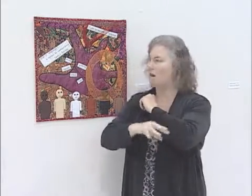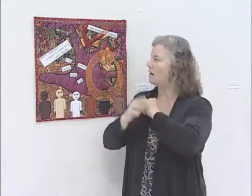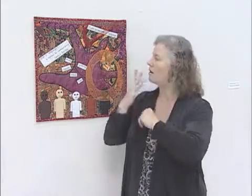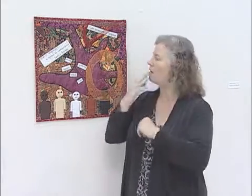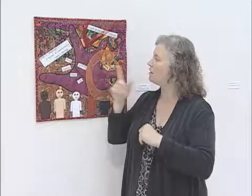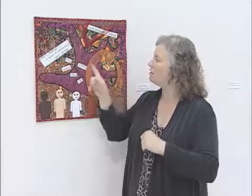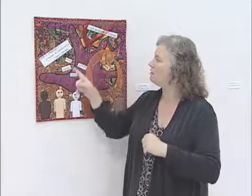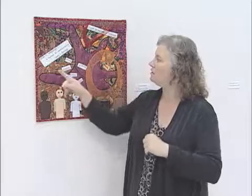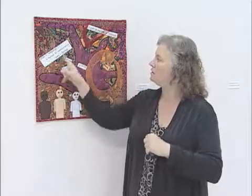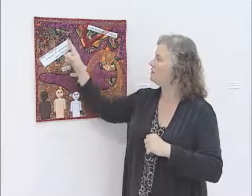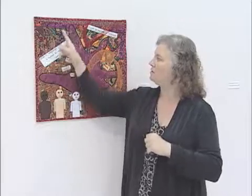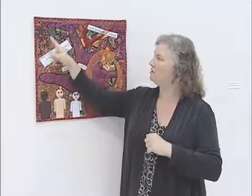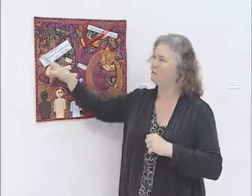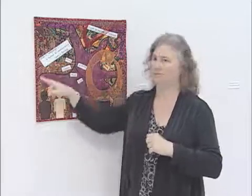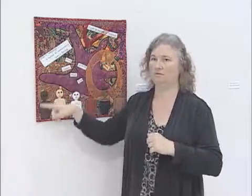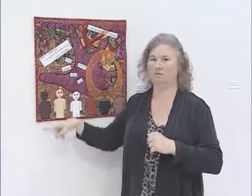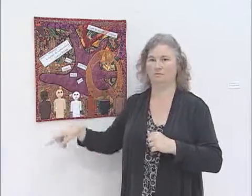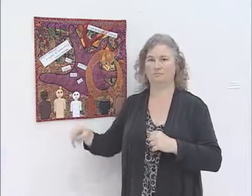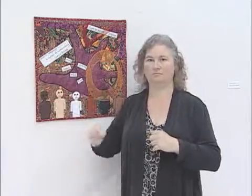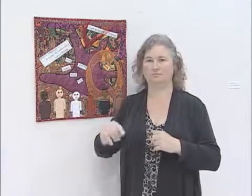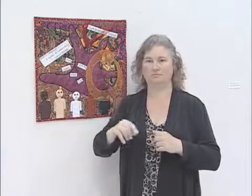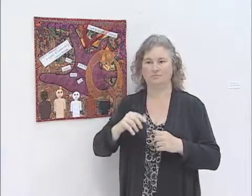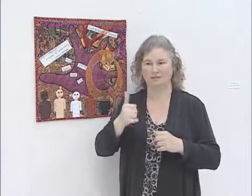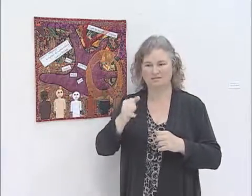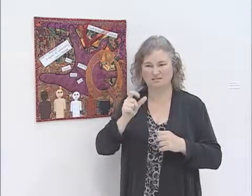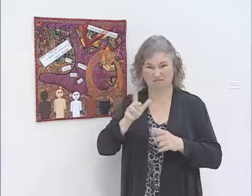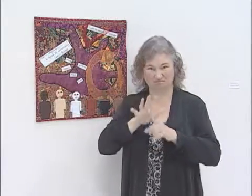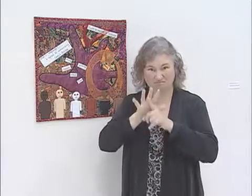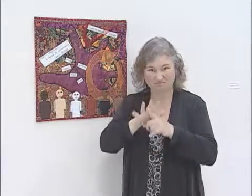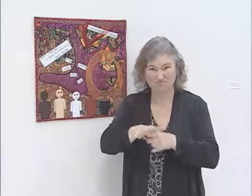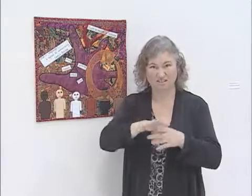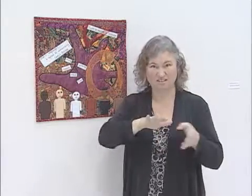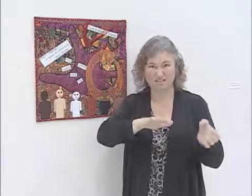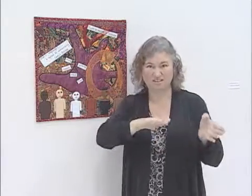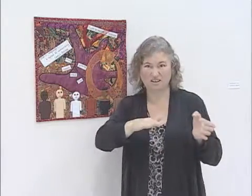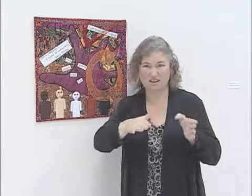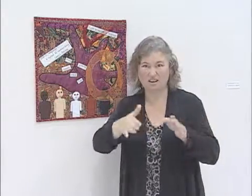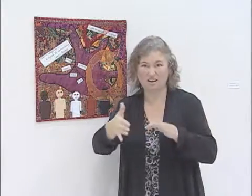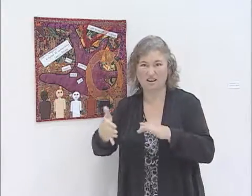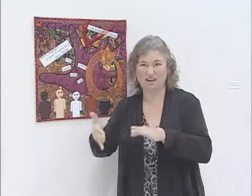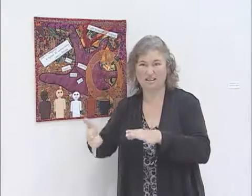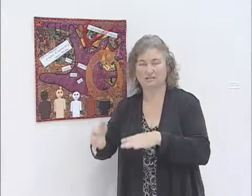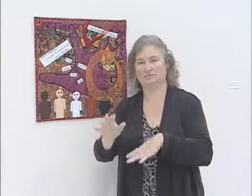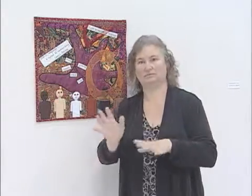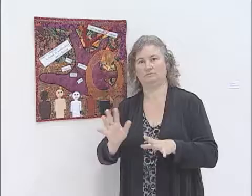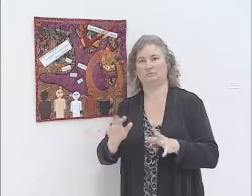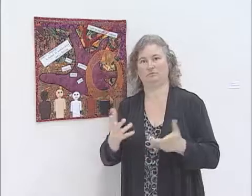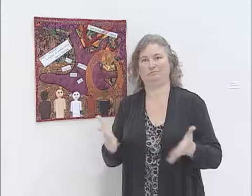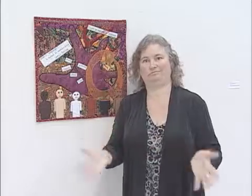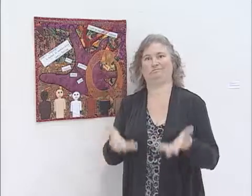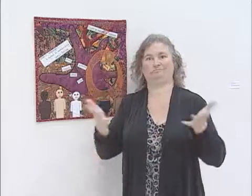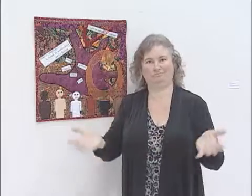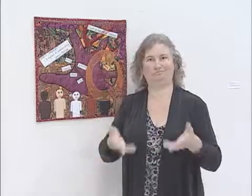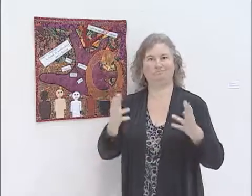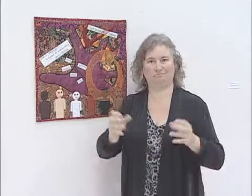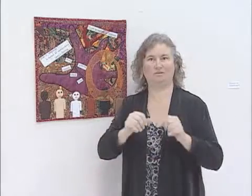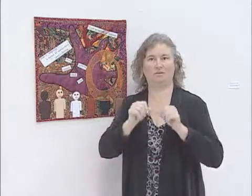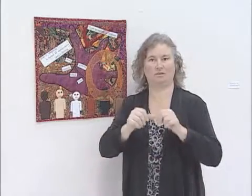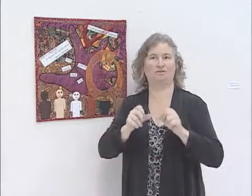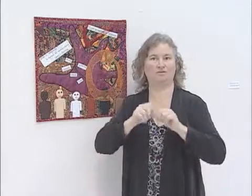The colors in this quadrant represent fall and the death that autumn brings. Oppression causes death, and we don't want that to happen.